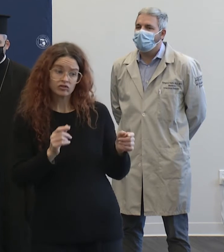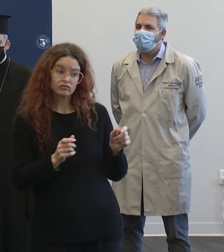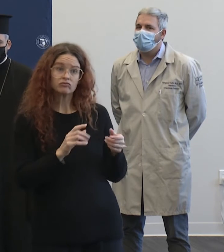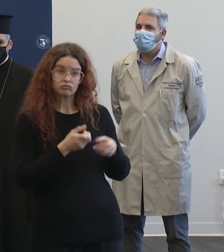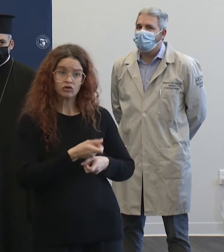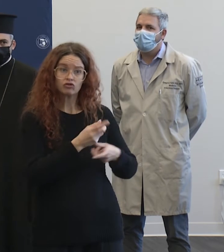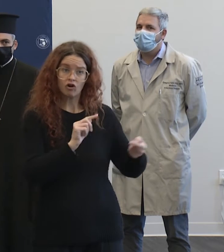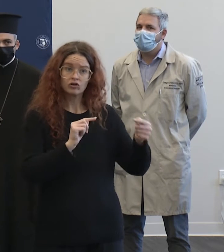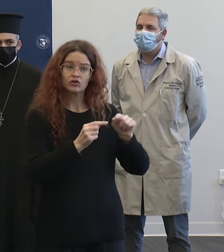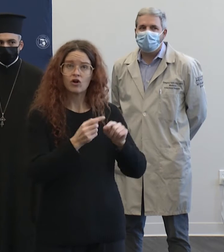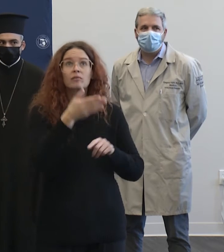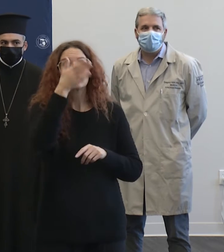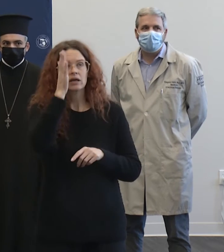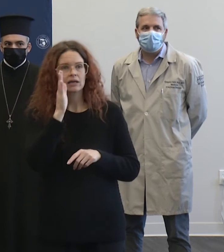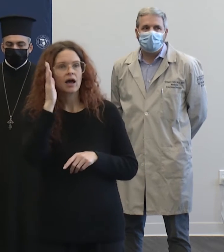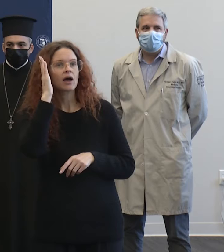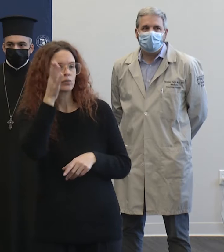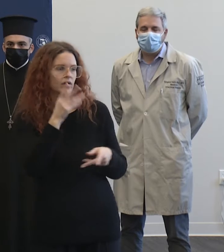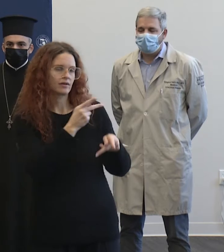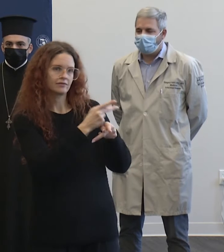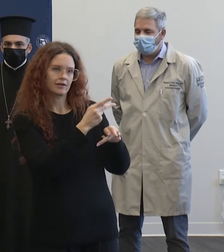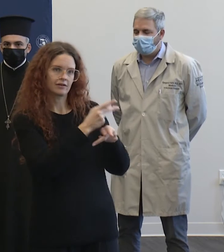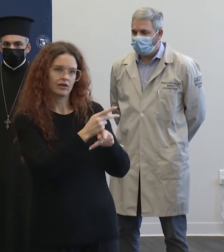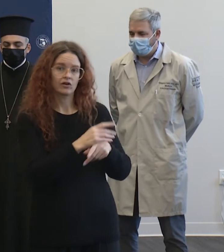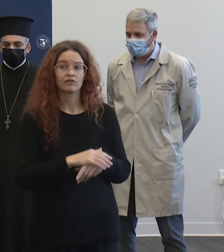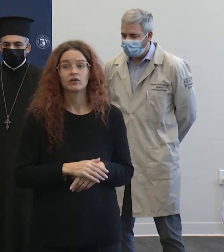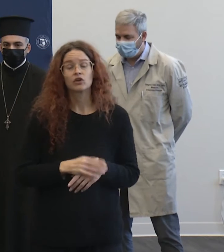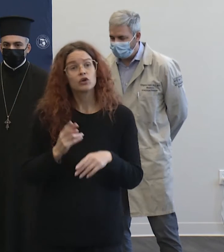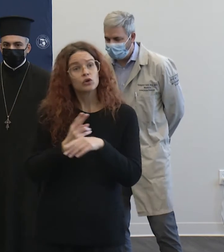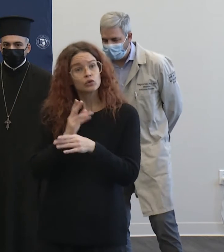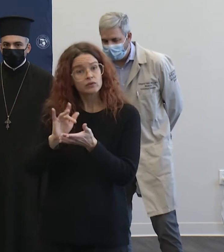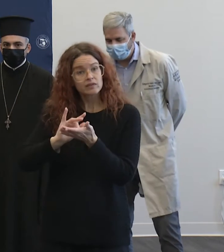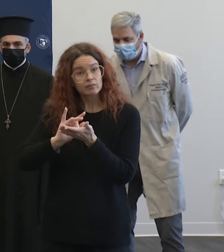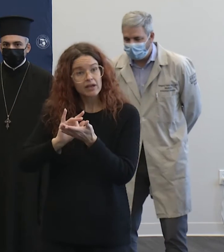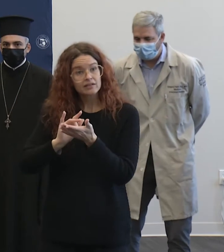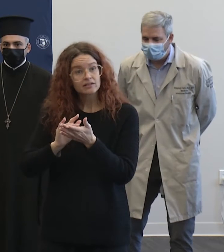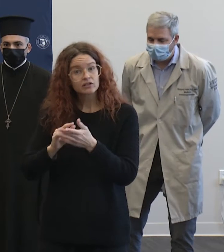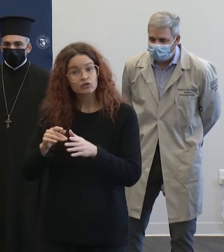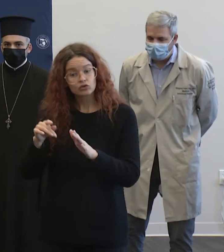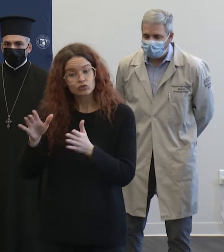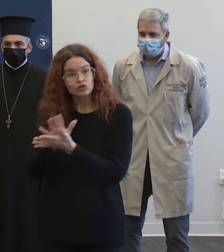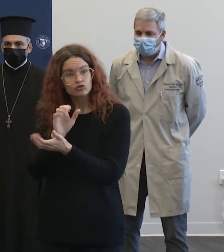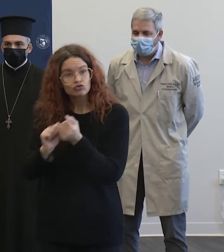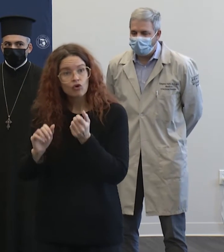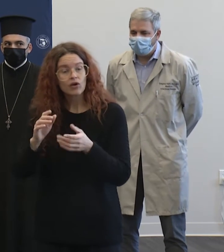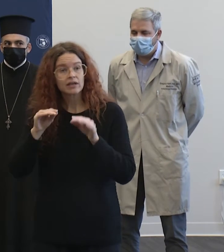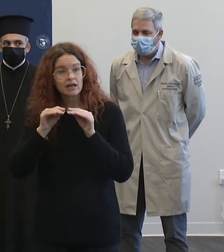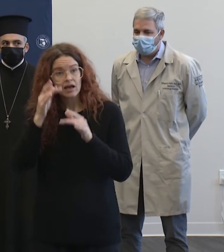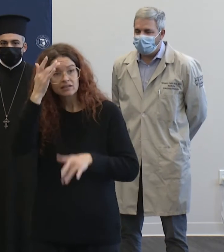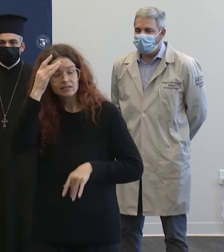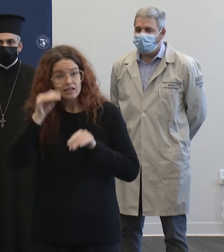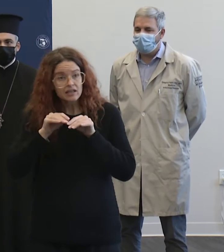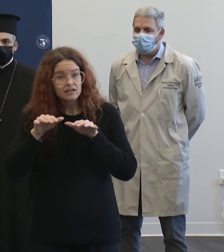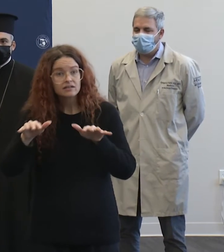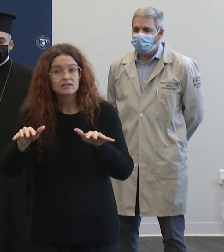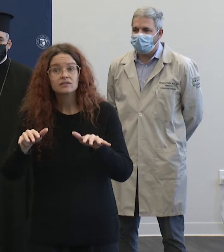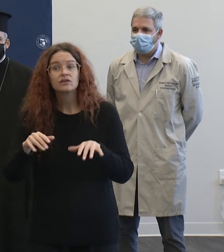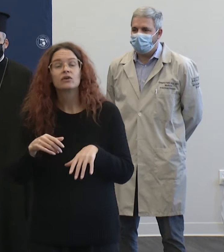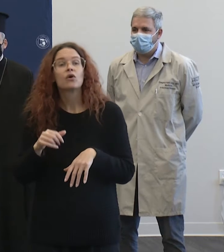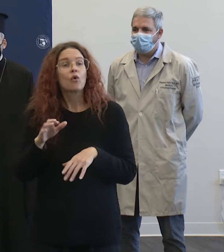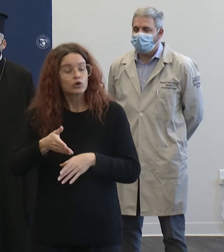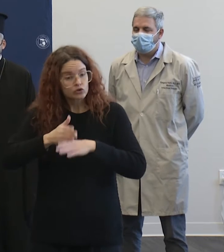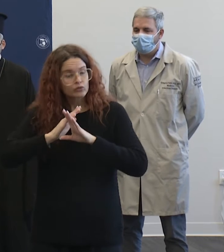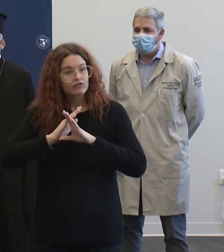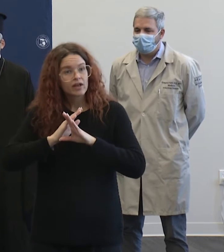The permissibility of taking medicine to repel an existing disease or to prevent an expected one is a matter